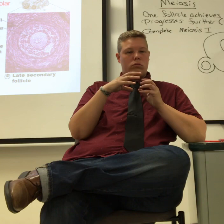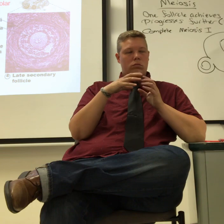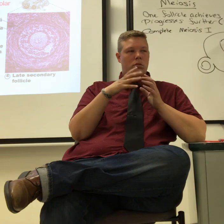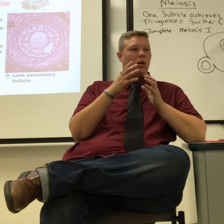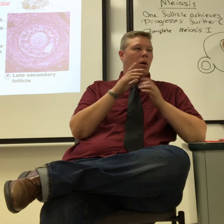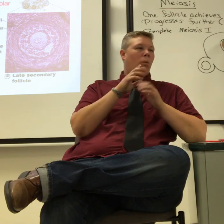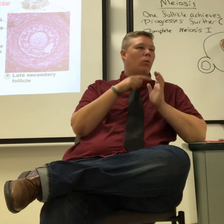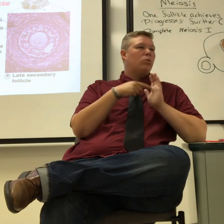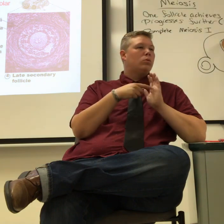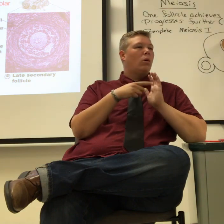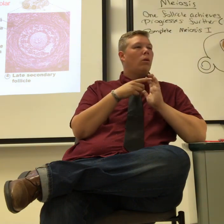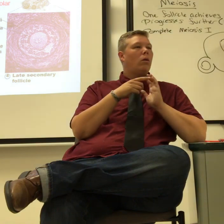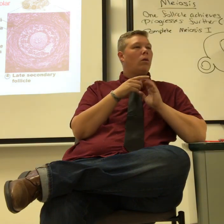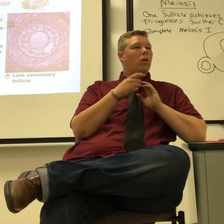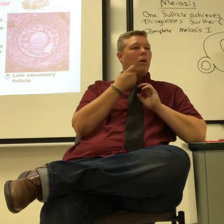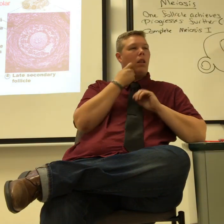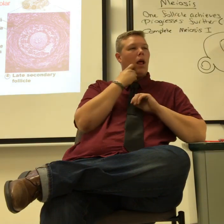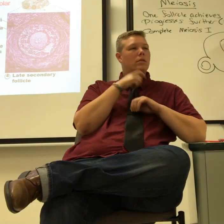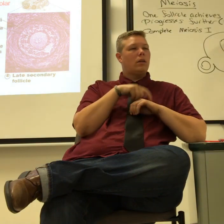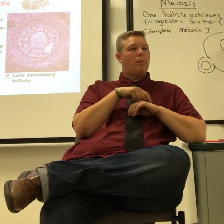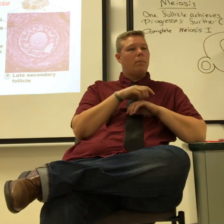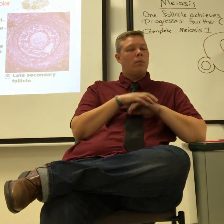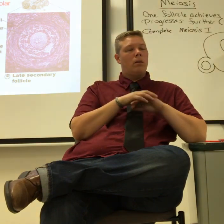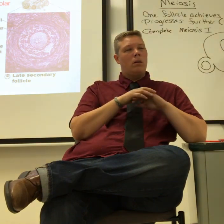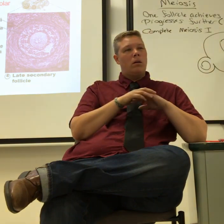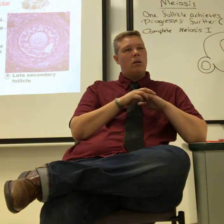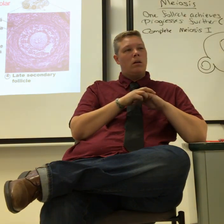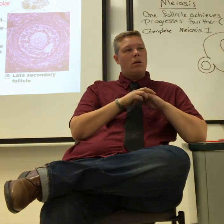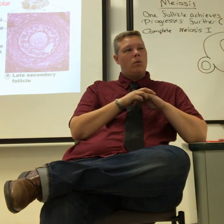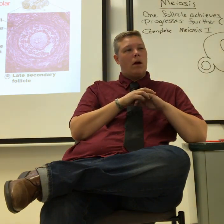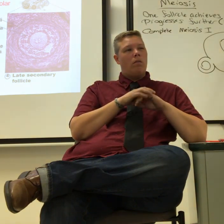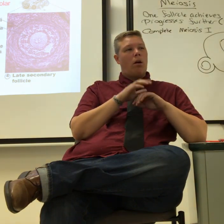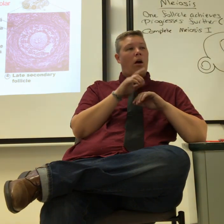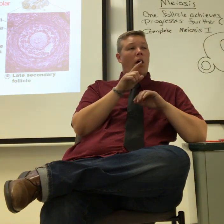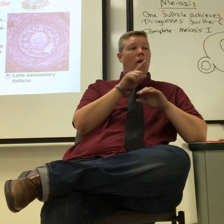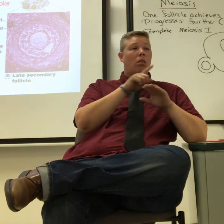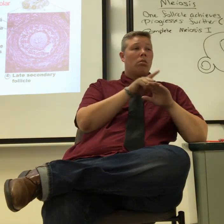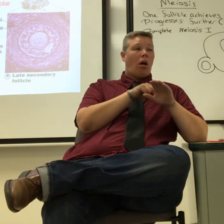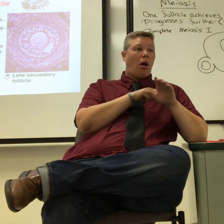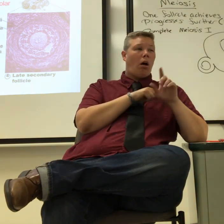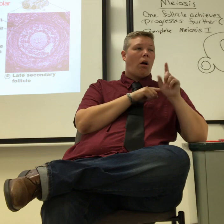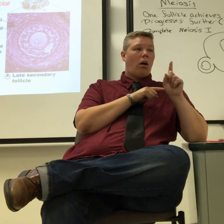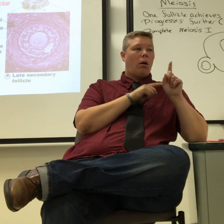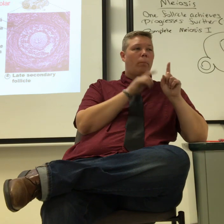I'll try to like do what I did last time. Like you had long purple, short purple,